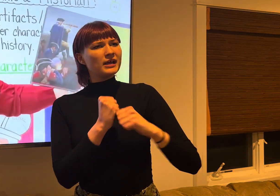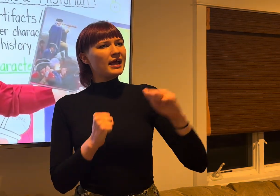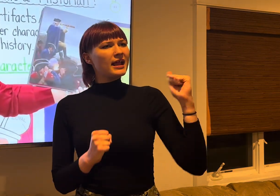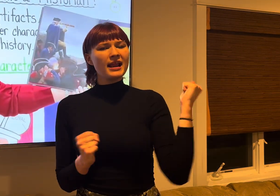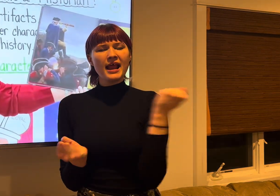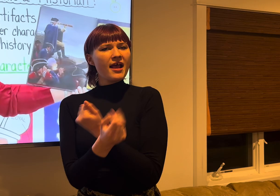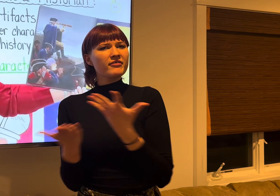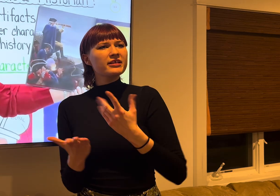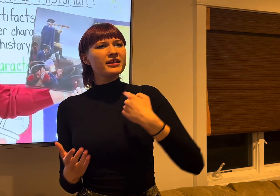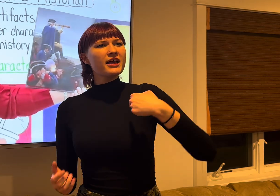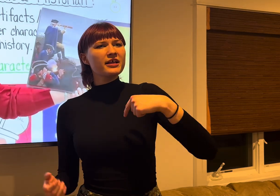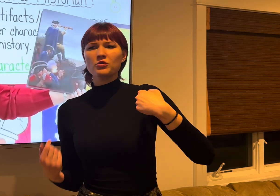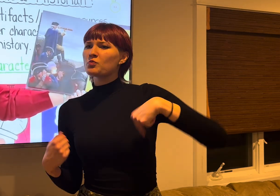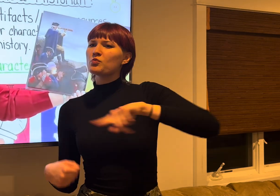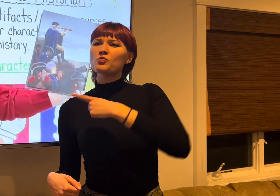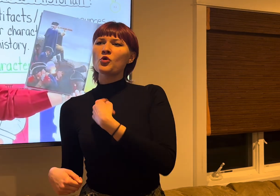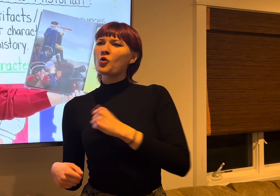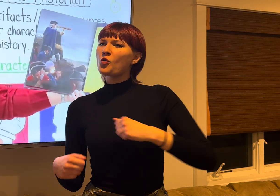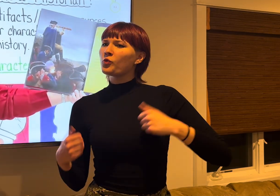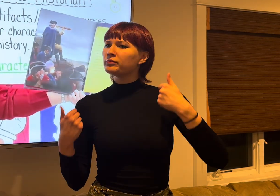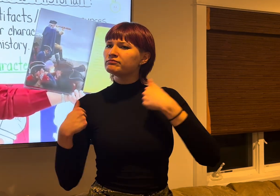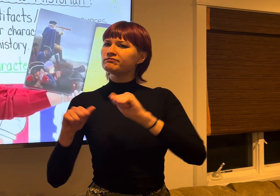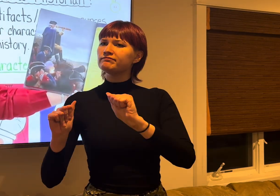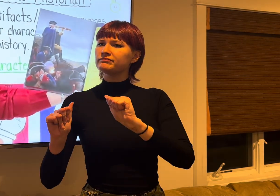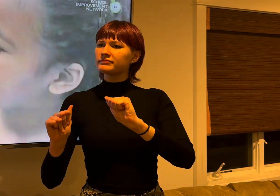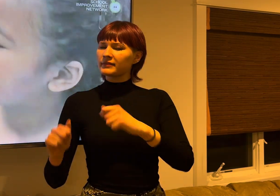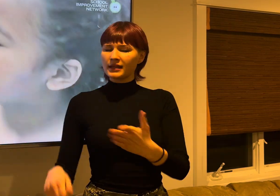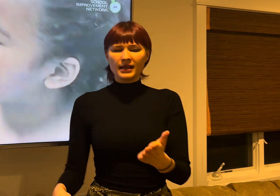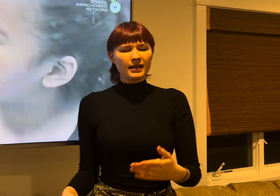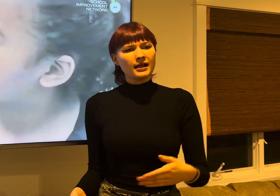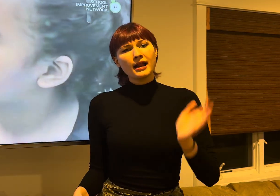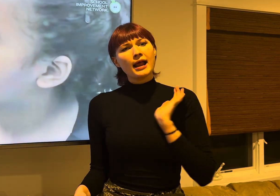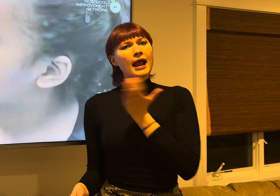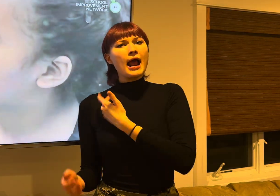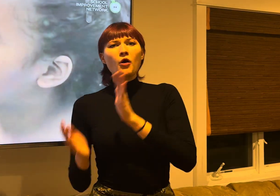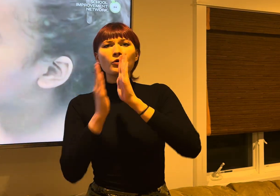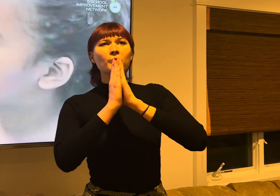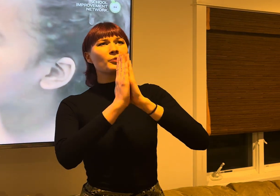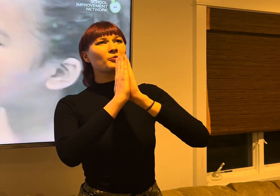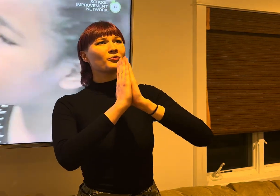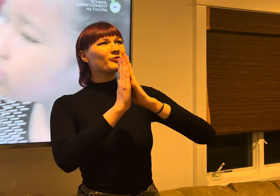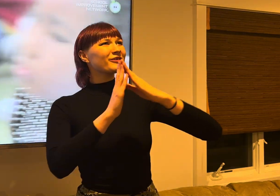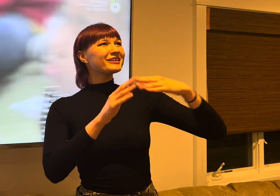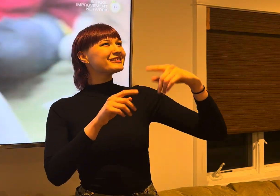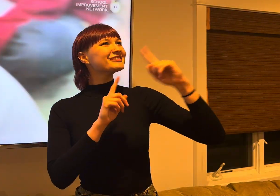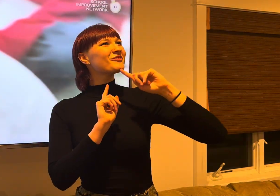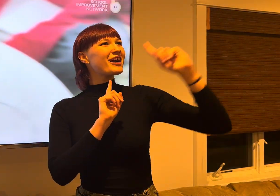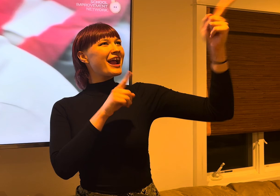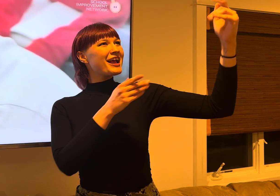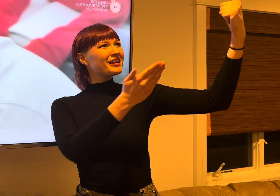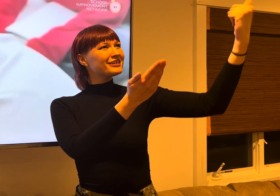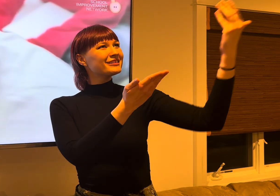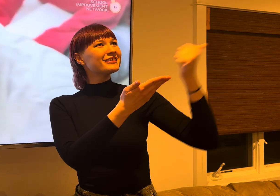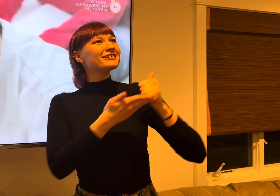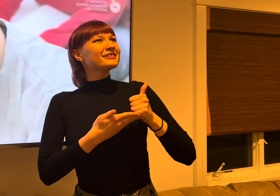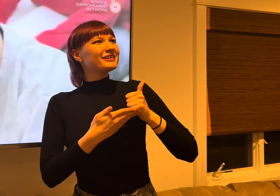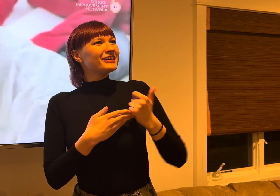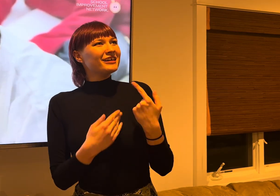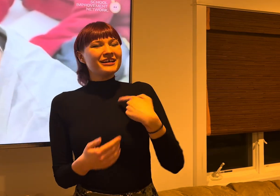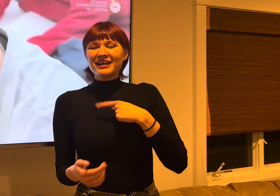Our prayers were answered. This wonderful revolution was won, and those who would treat us as slaves were forced from our